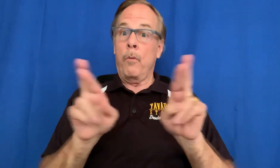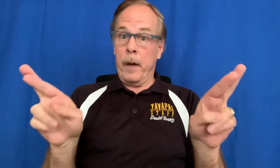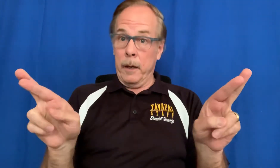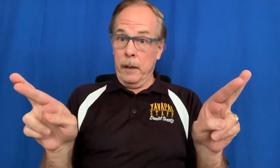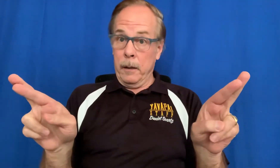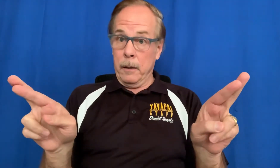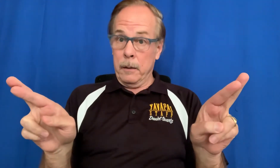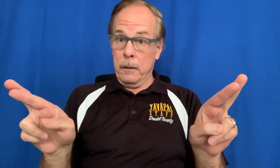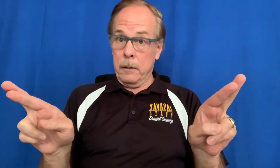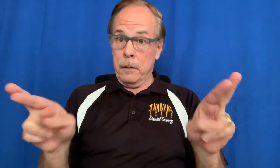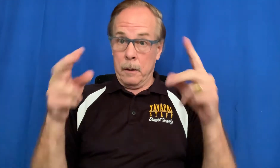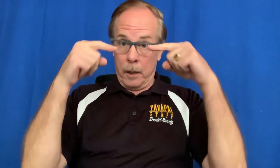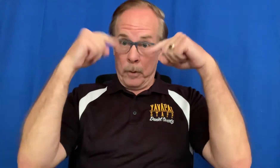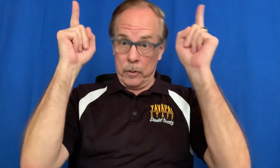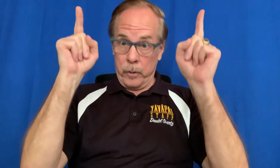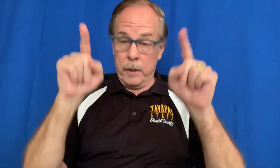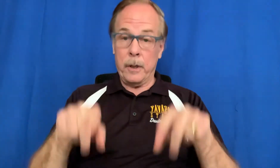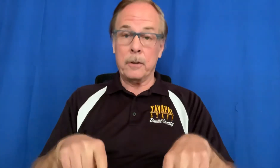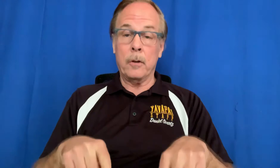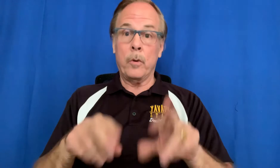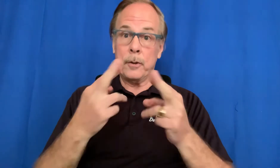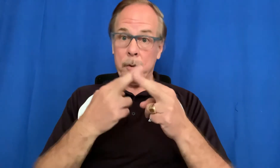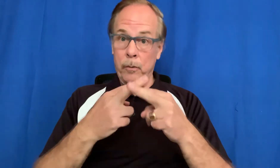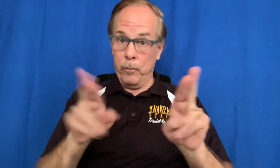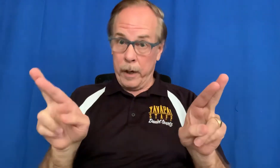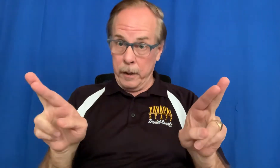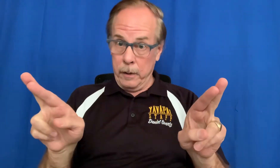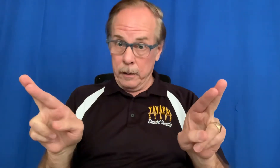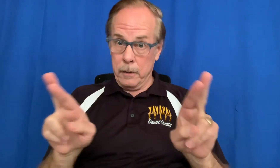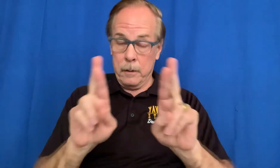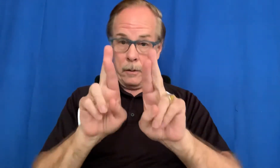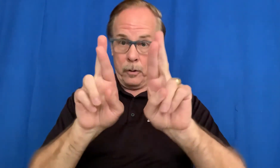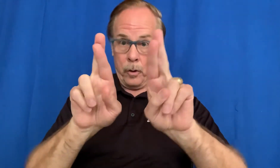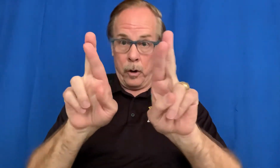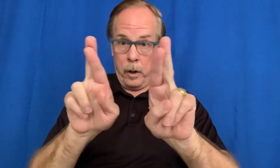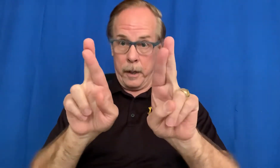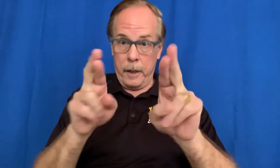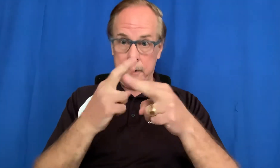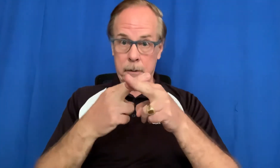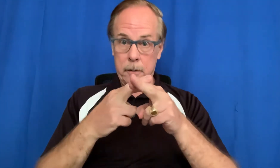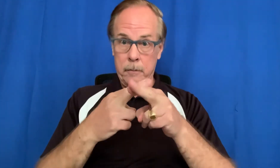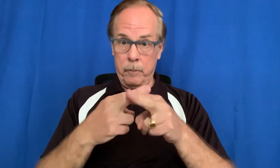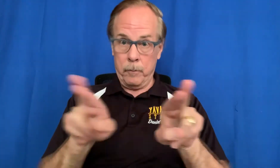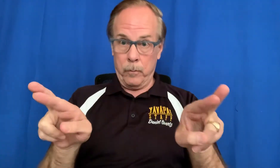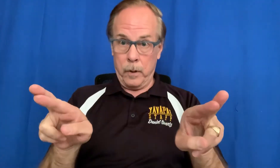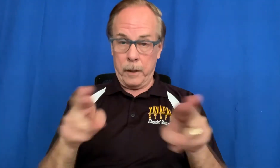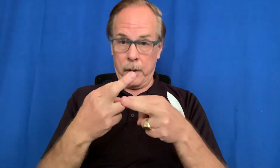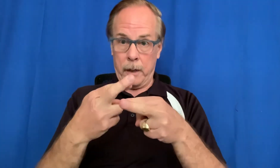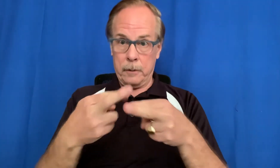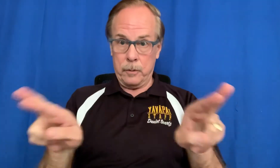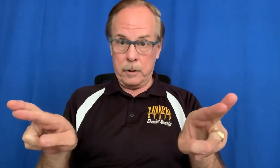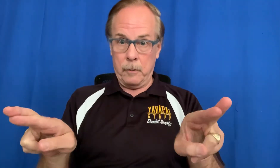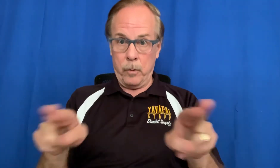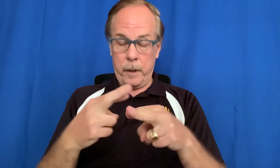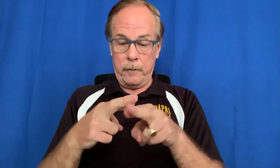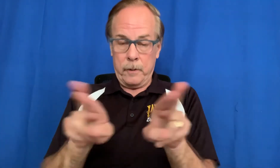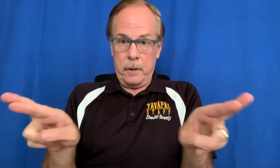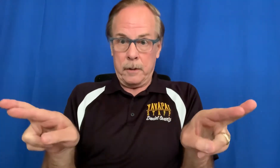Ready? Eyebrows raised, yes, no question. Ready? Your R hands, like that. Just come away to the